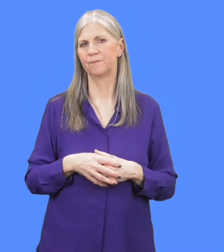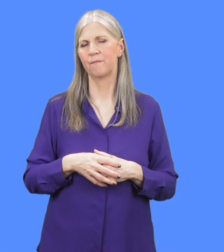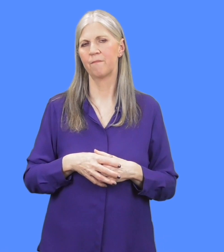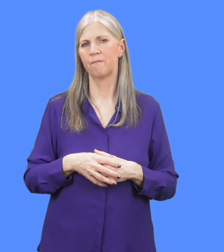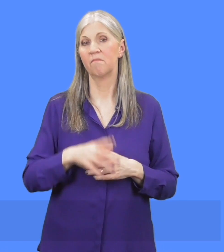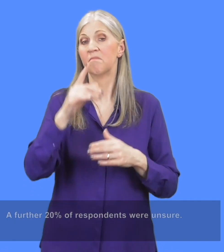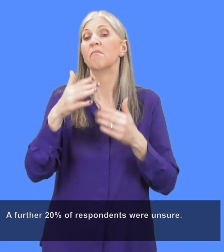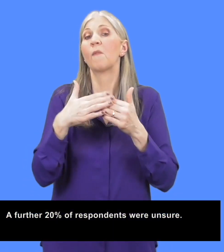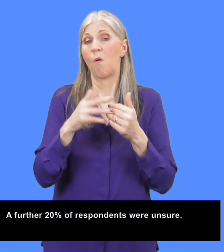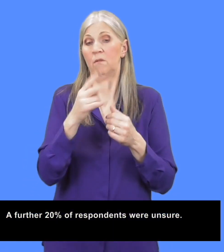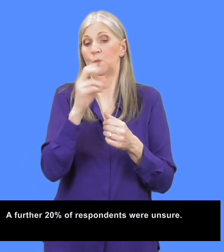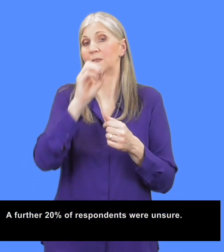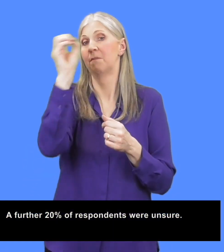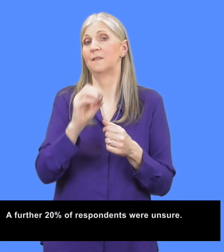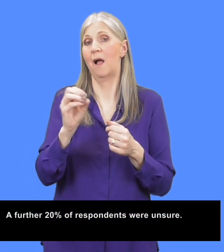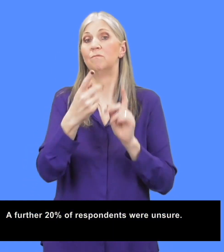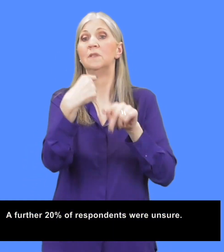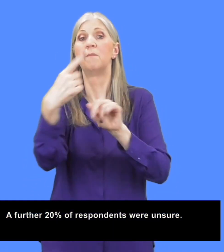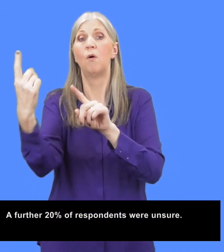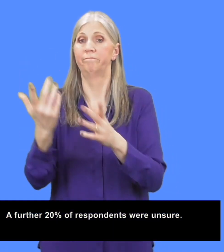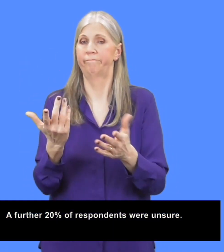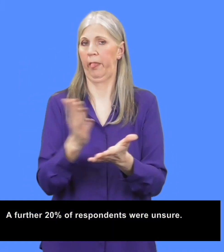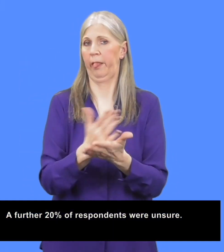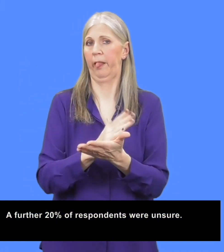A further 20% of respondents were unsure.